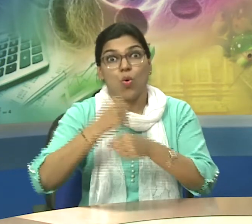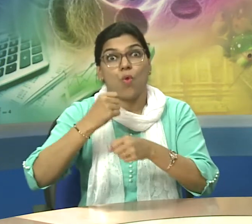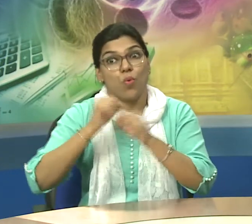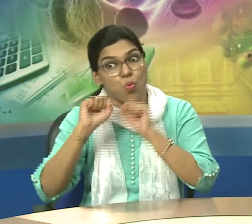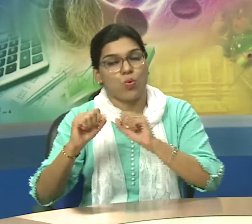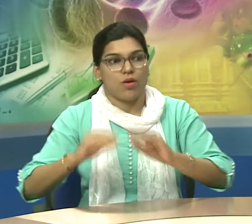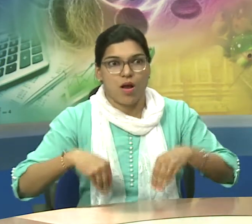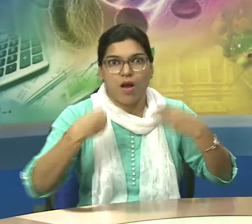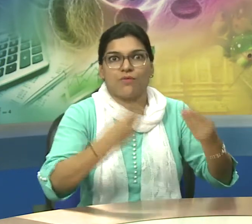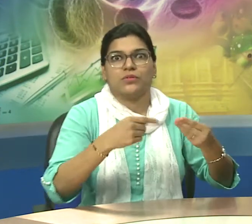2001.